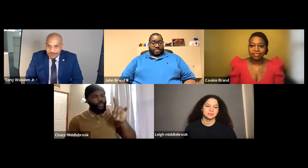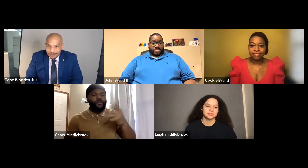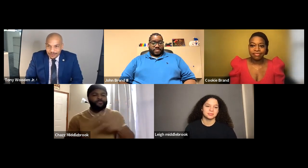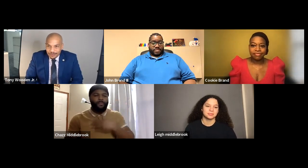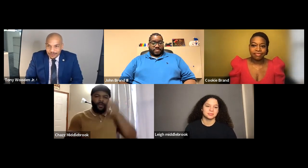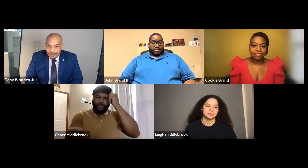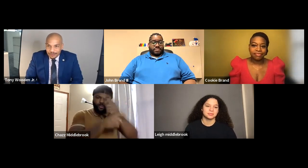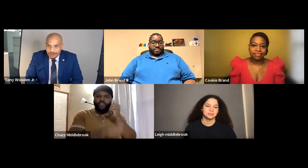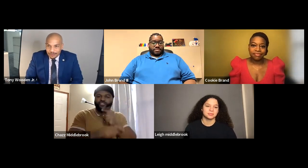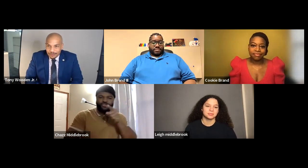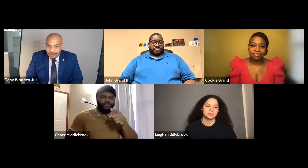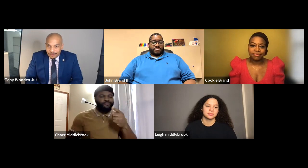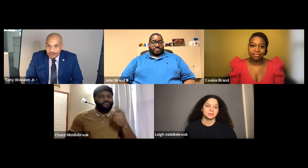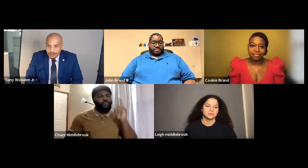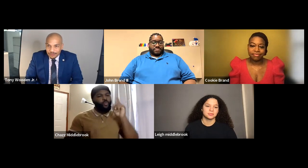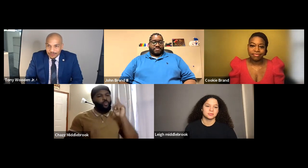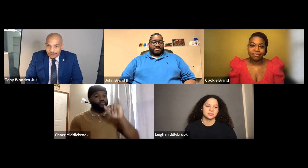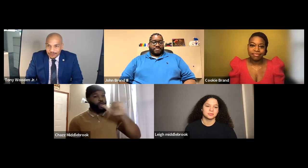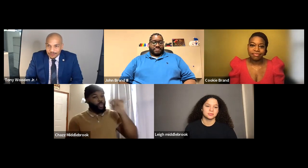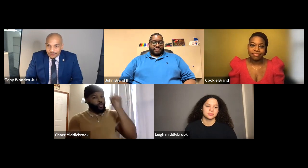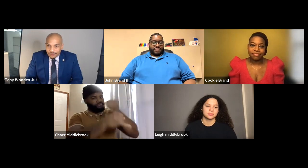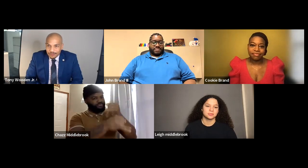little bit different. You know, we lived in Illinois with my siblings.